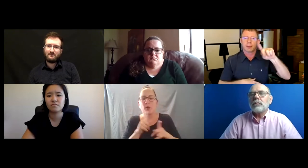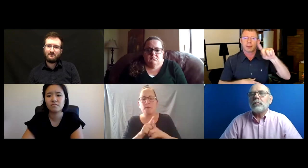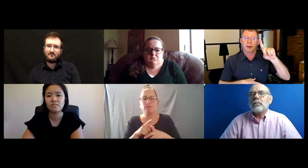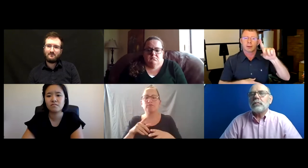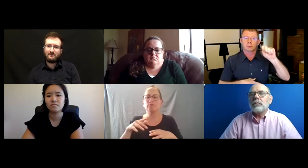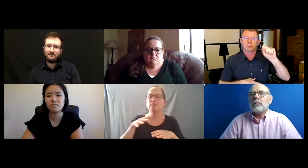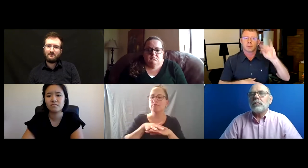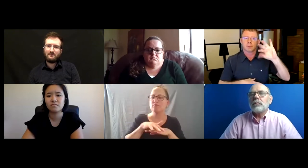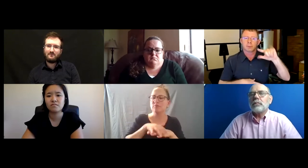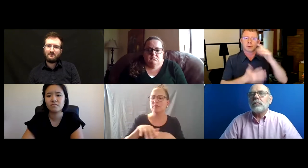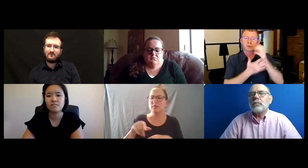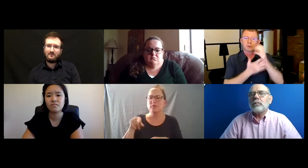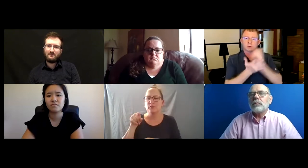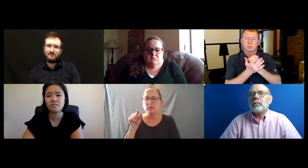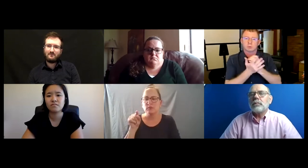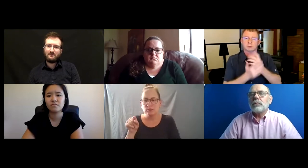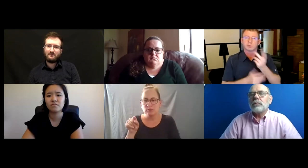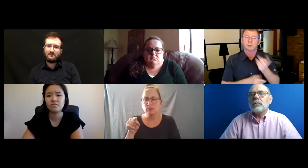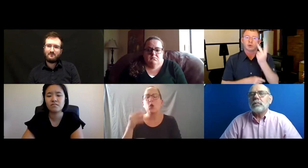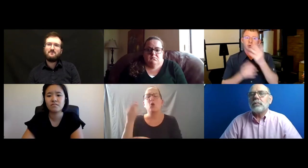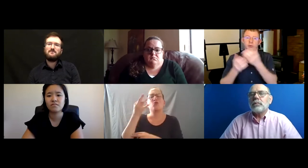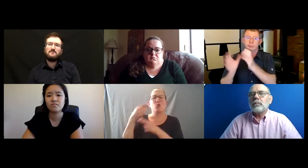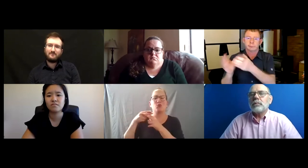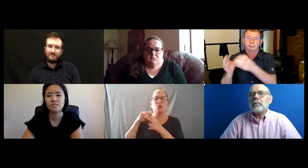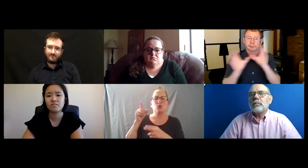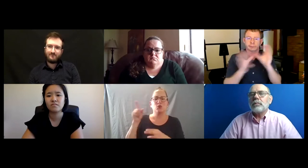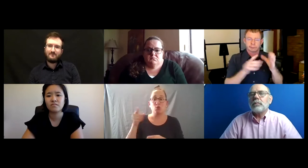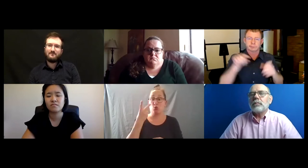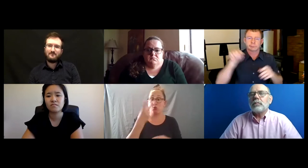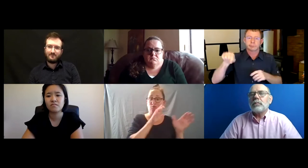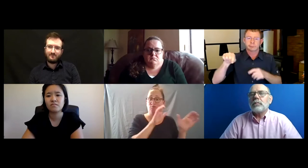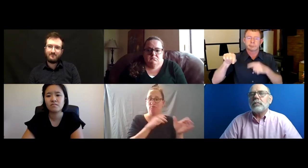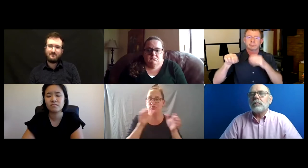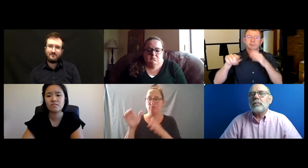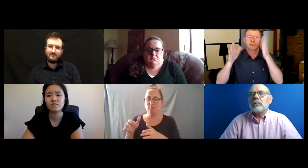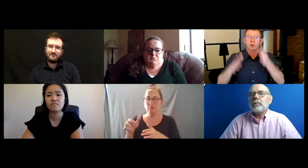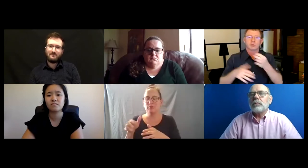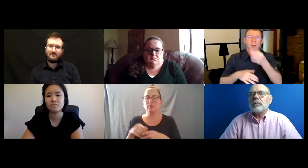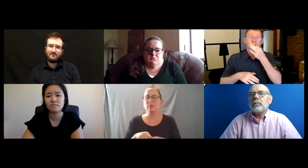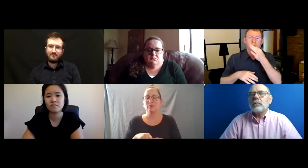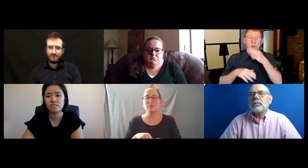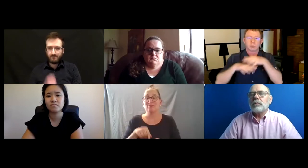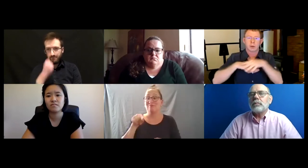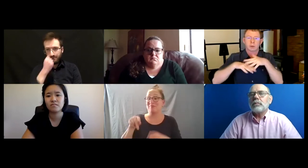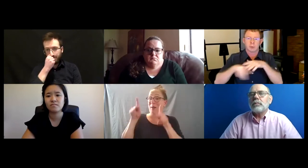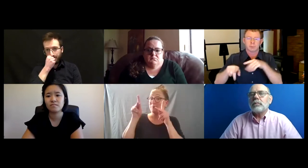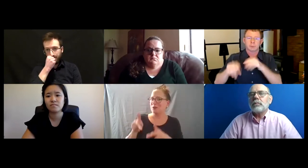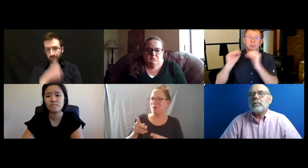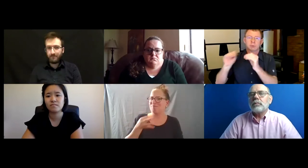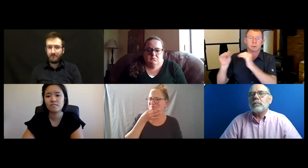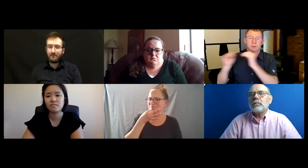Empowerment Program and a landscaping course. So there are individuals who